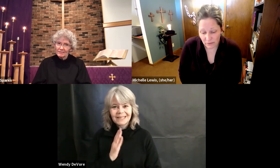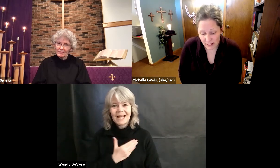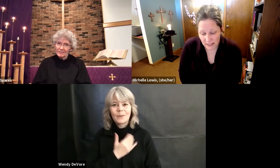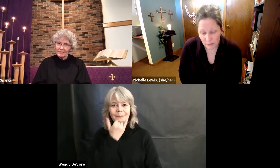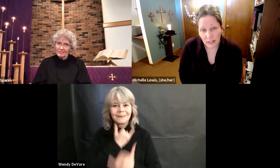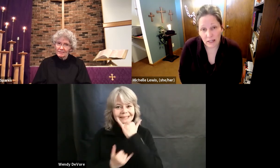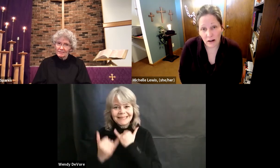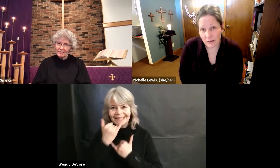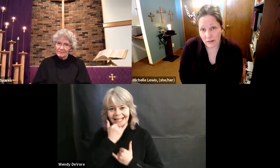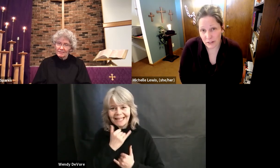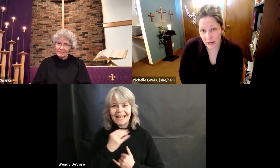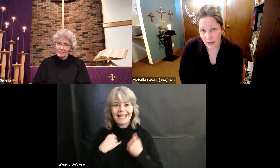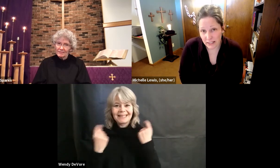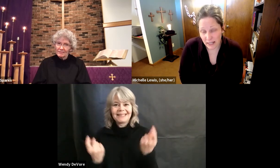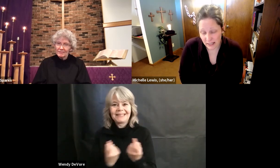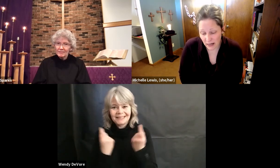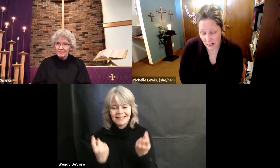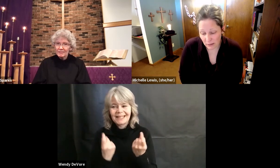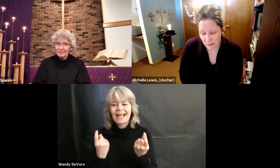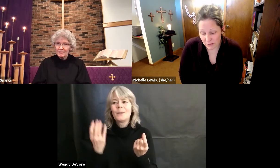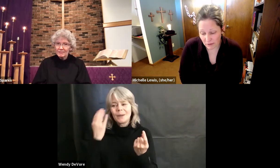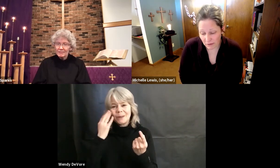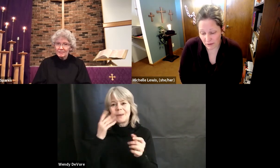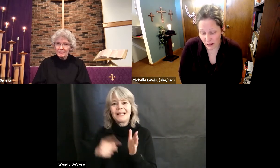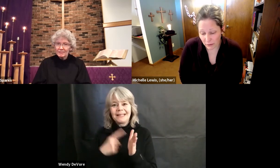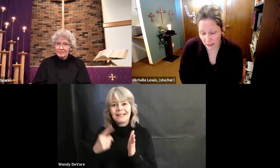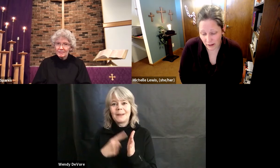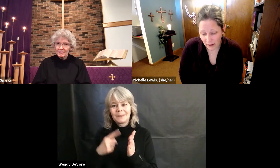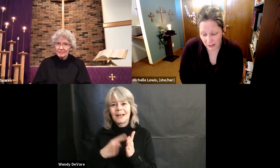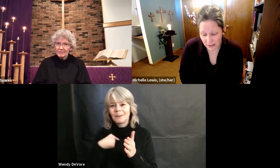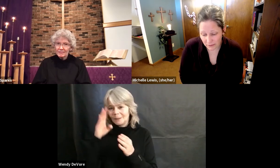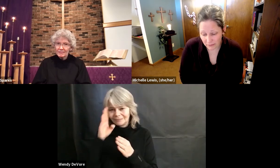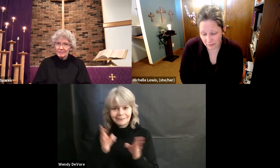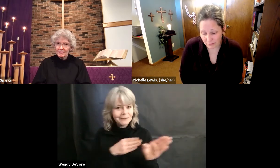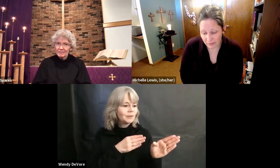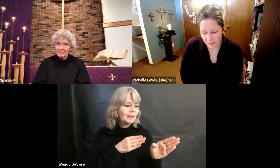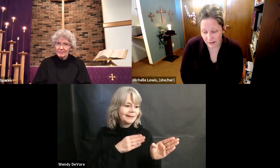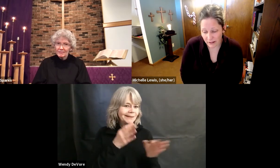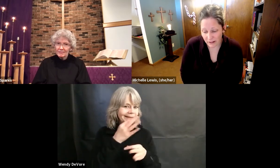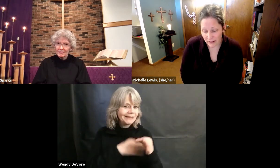we confess that we are distracted at times from following God,